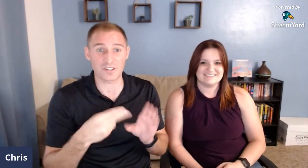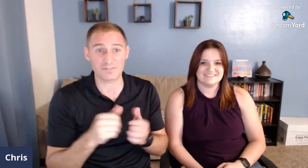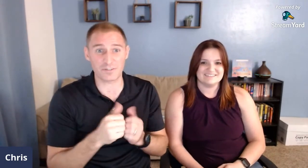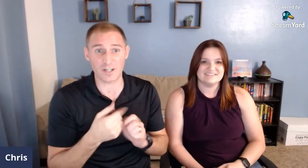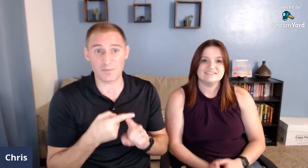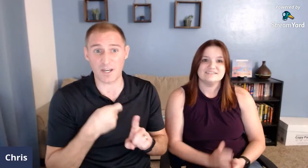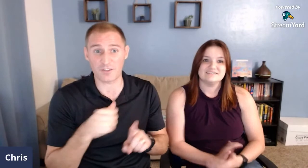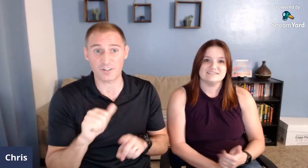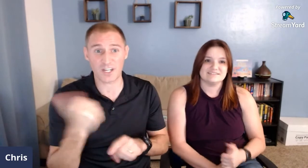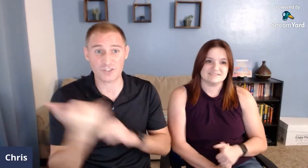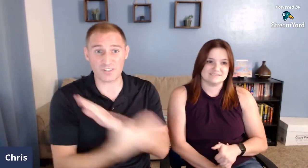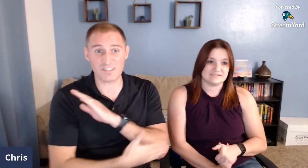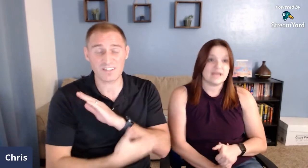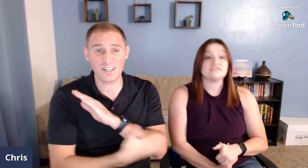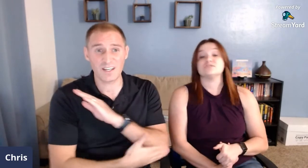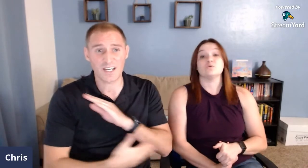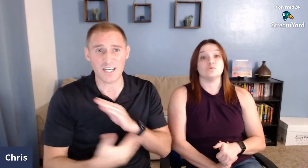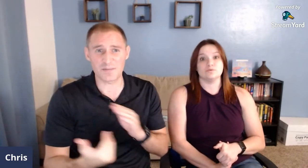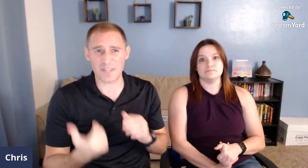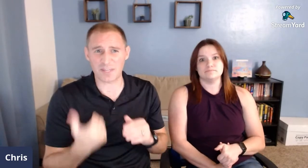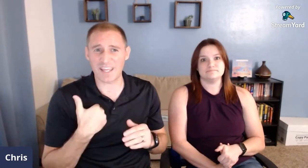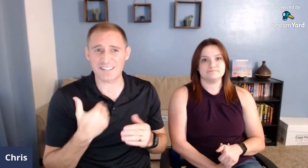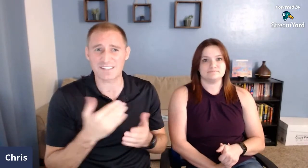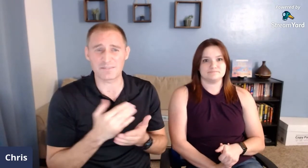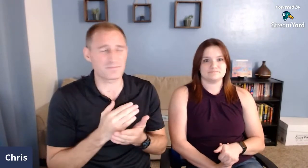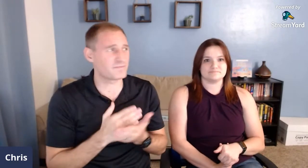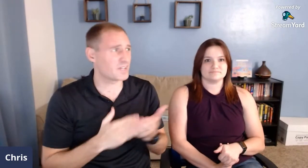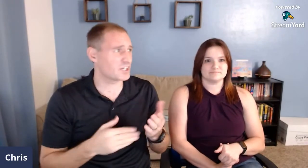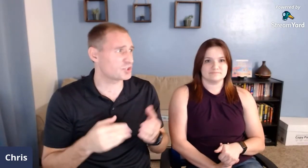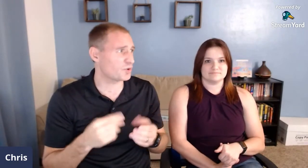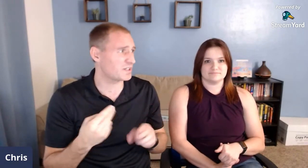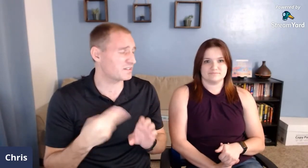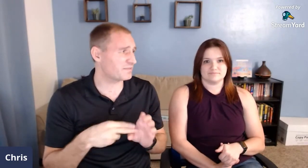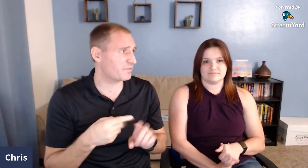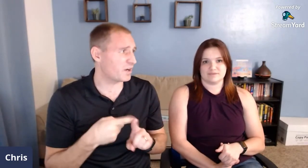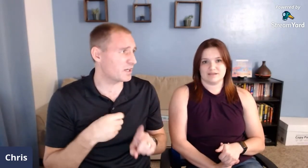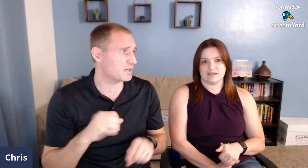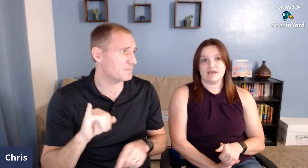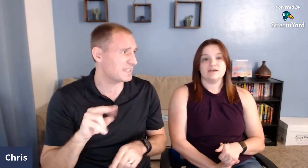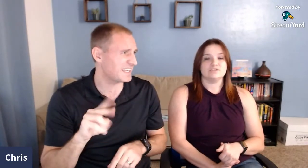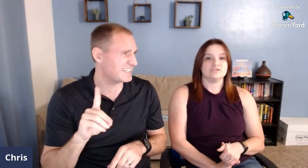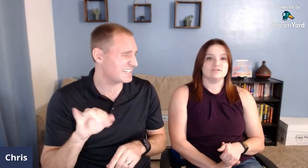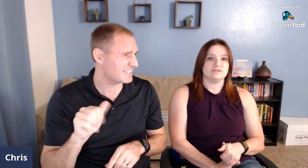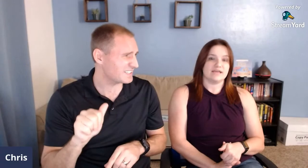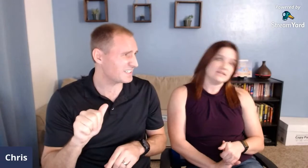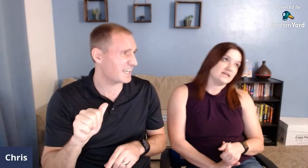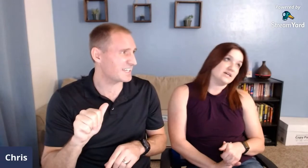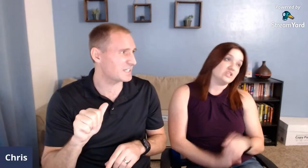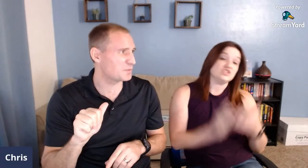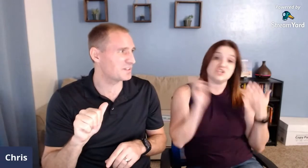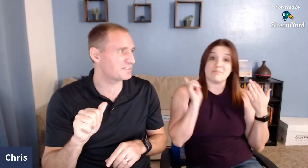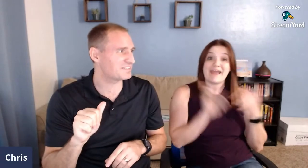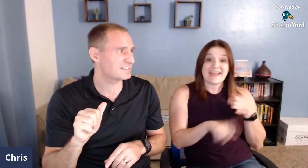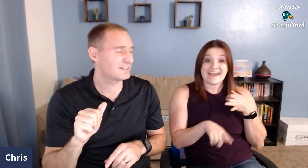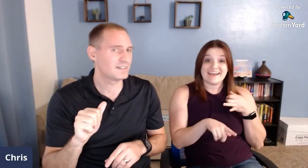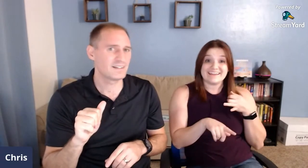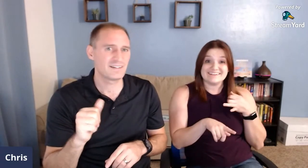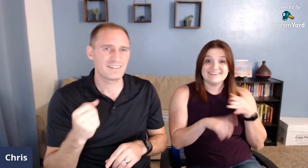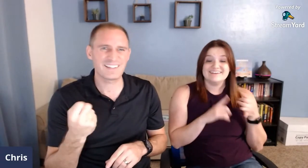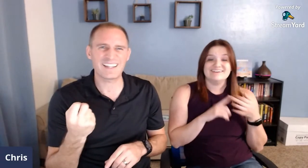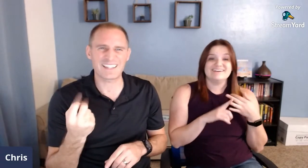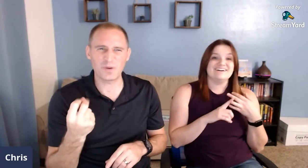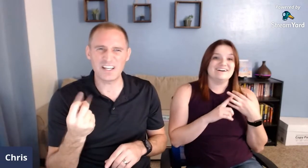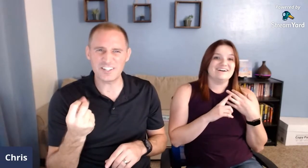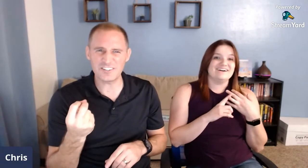that will join us from other countries. It's so cool. Like we had some join us from India, and it was